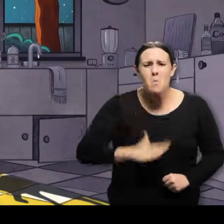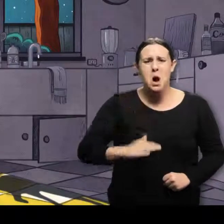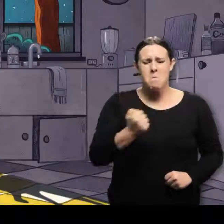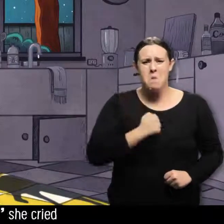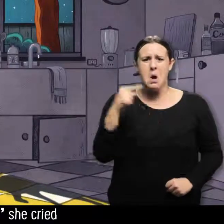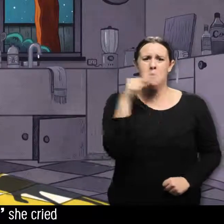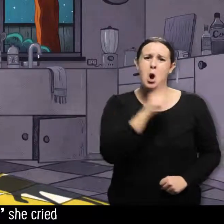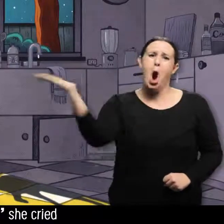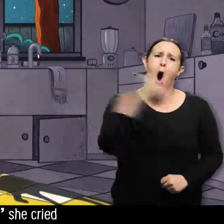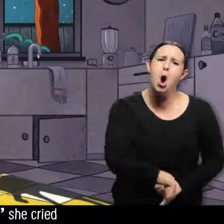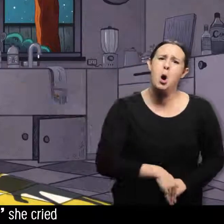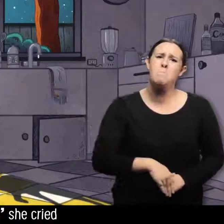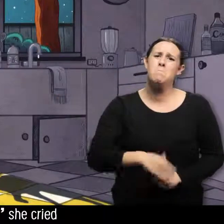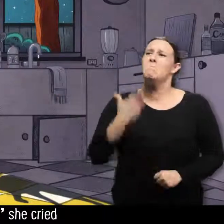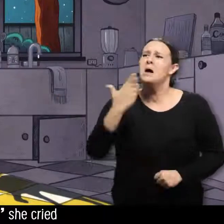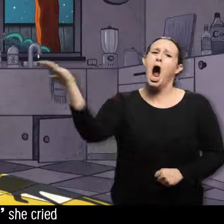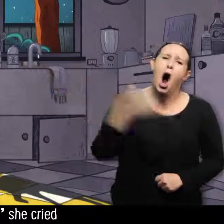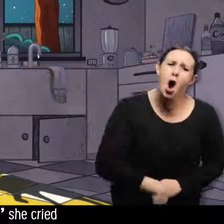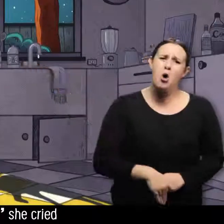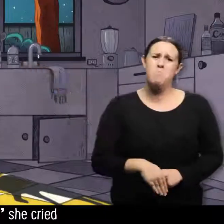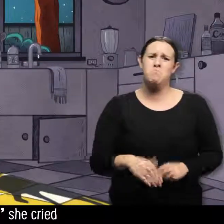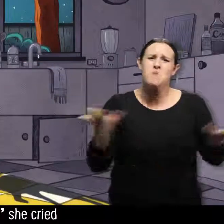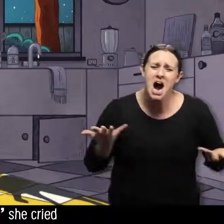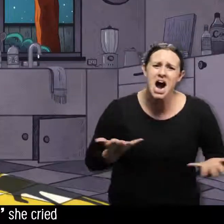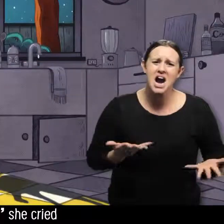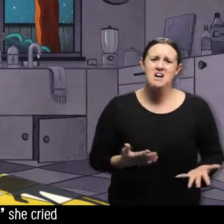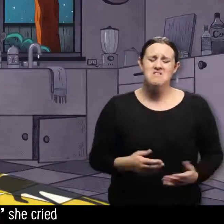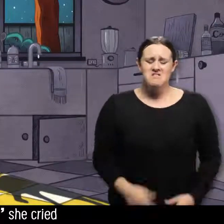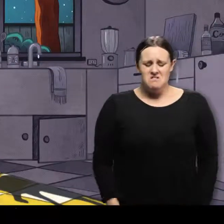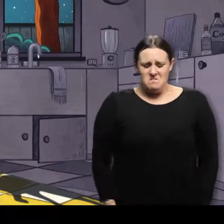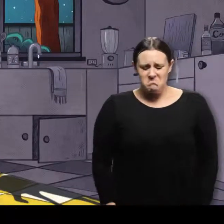come home come she cried